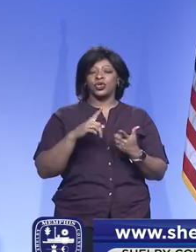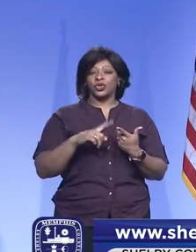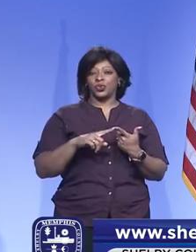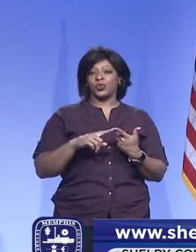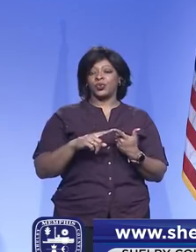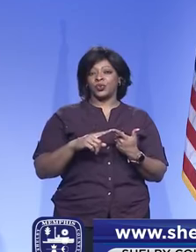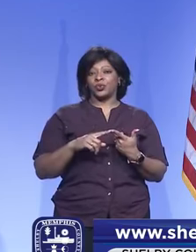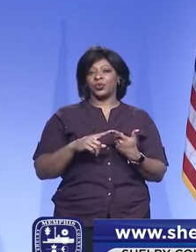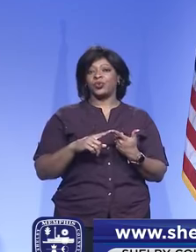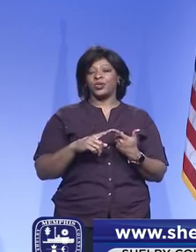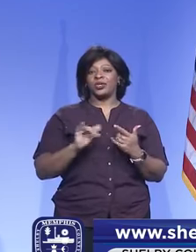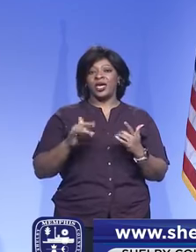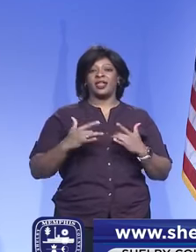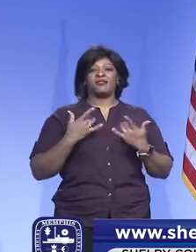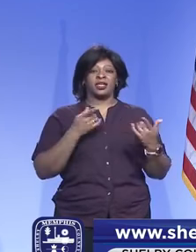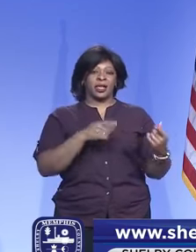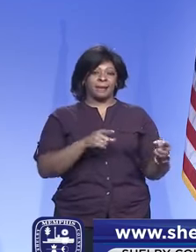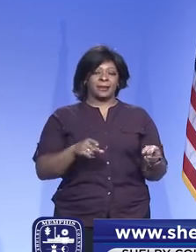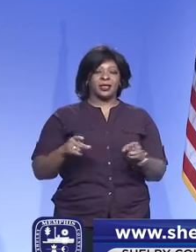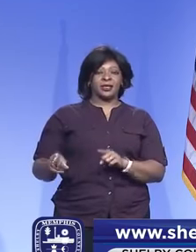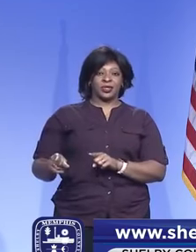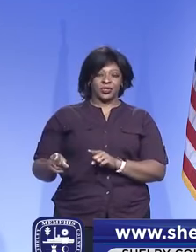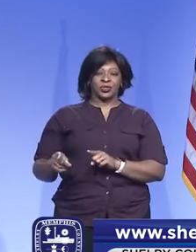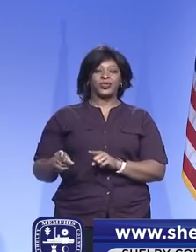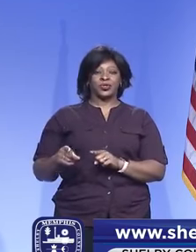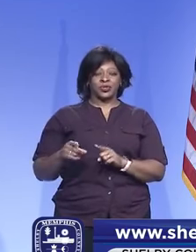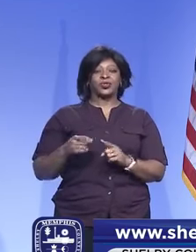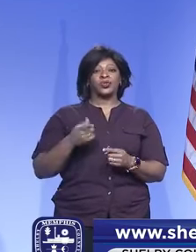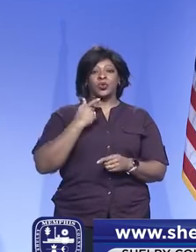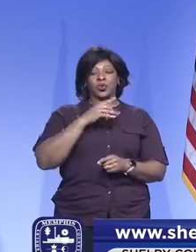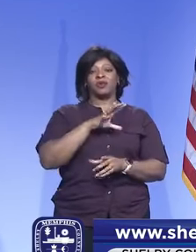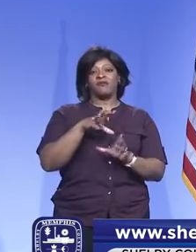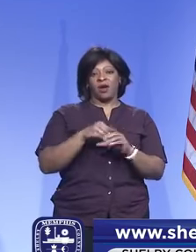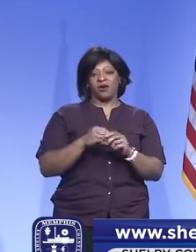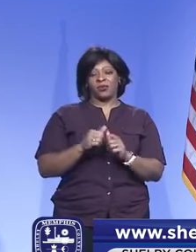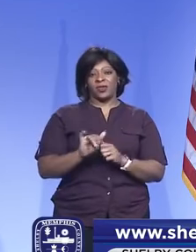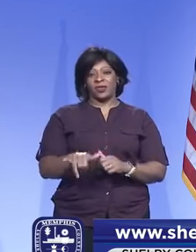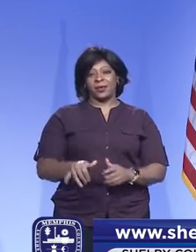the event taking place in terms of the ball falling.